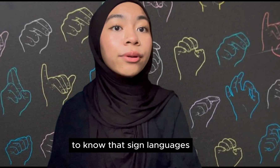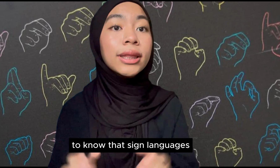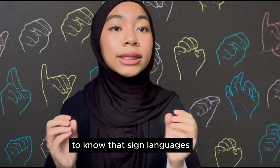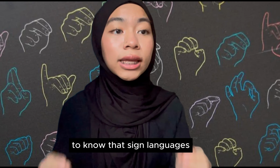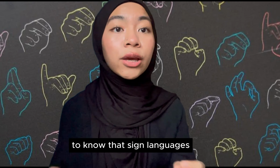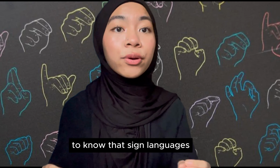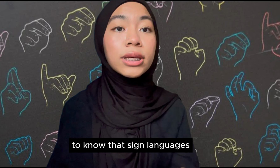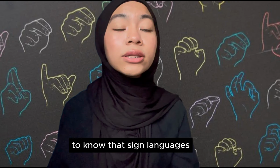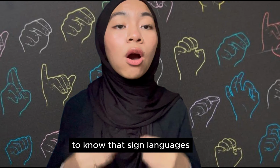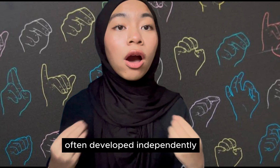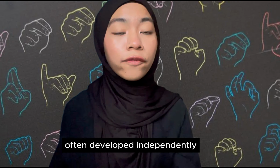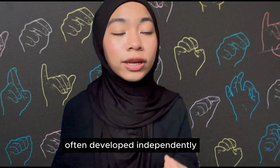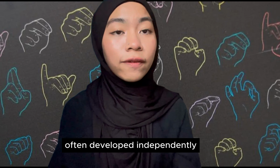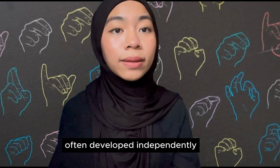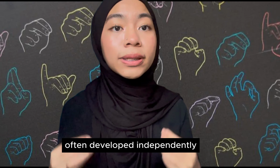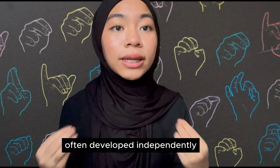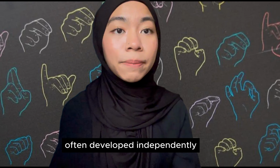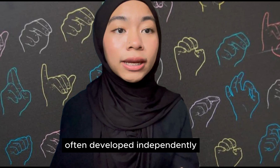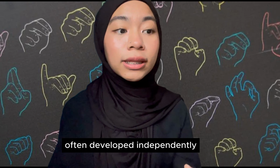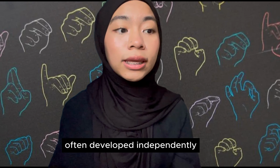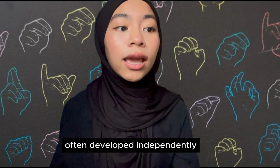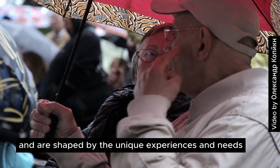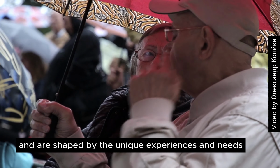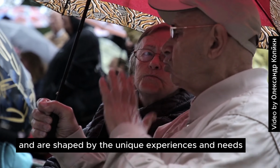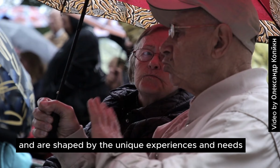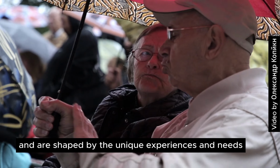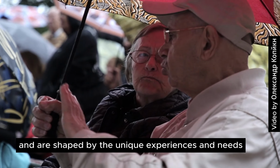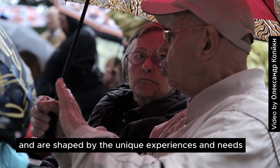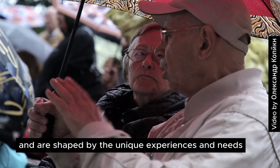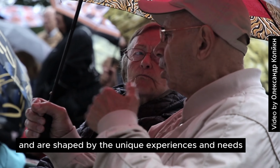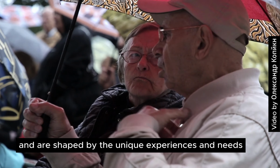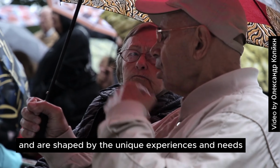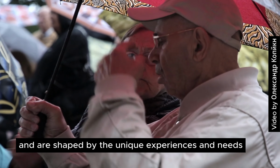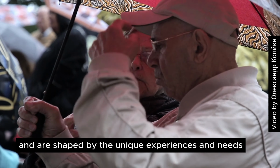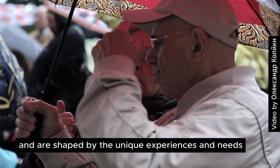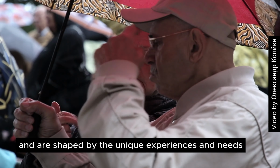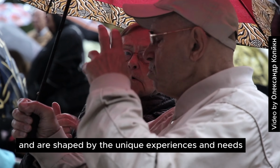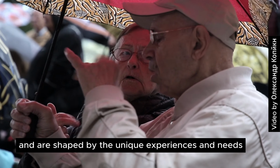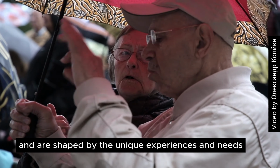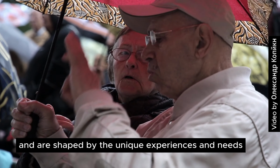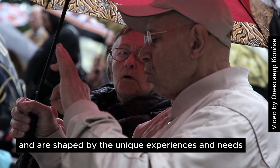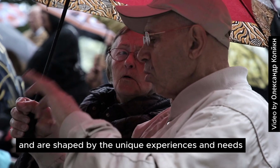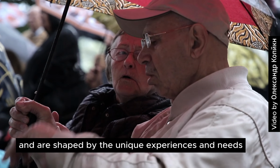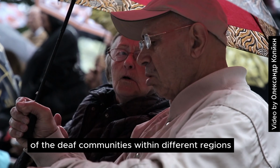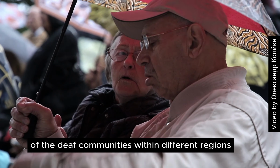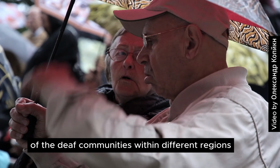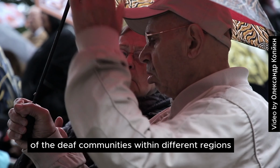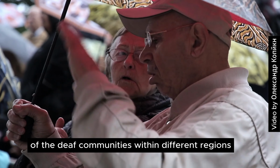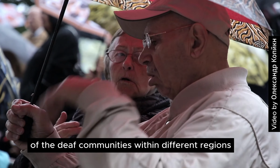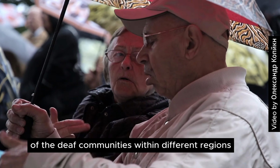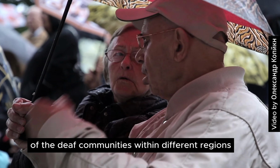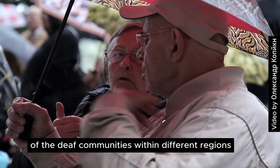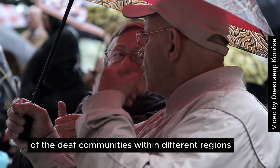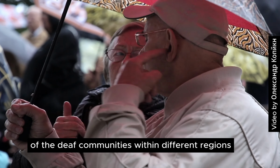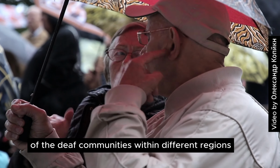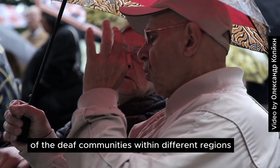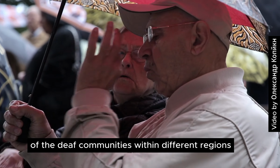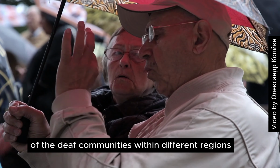that sign languages often develop independently and are shaped by the unique experiences and needs of the deaf communities within different